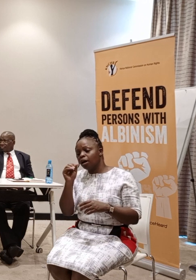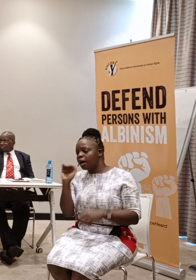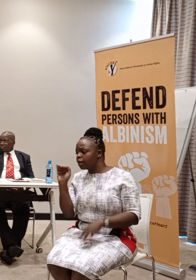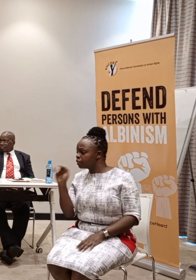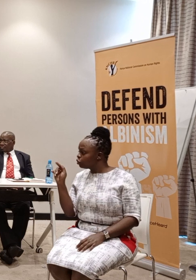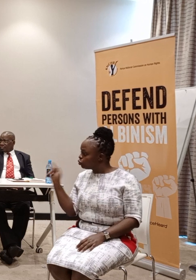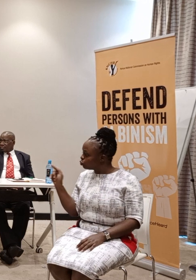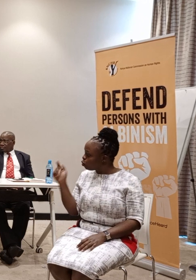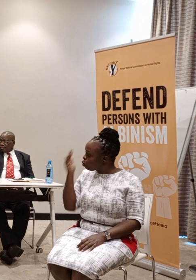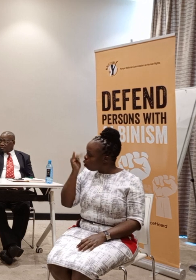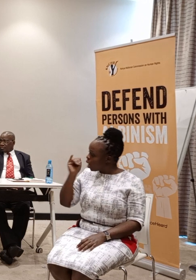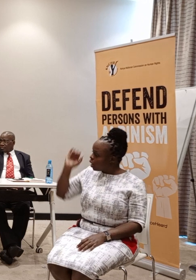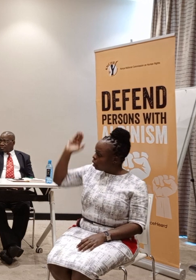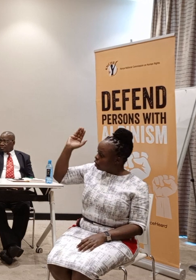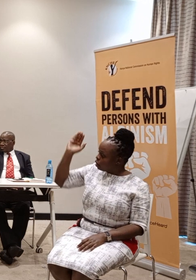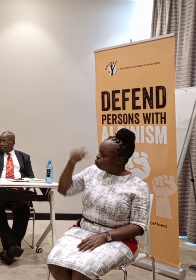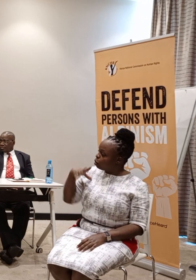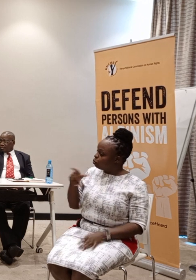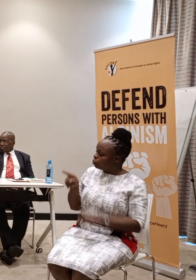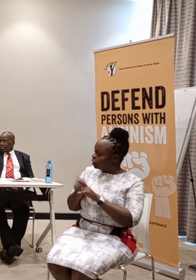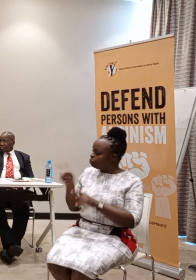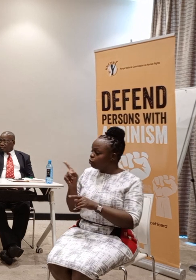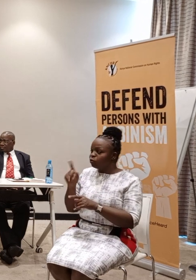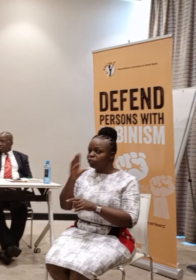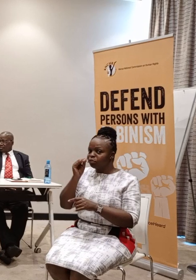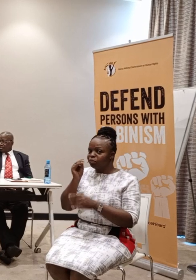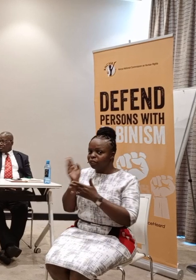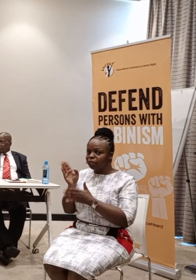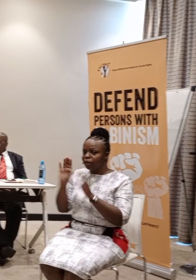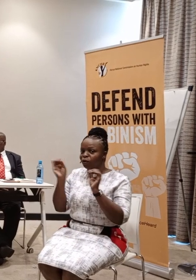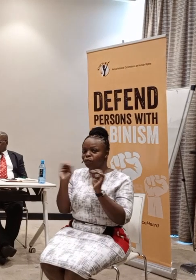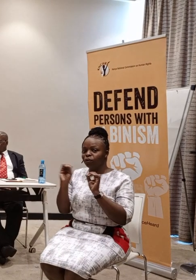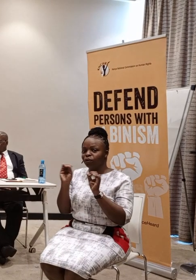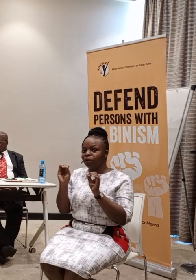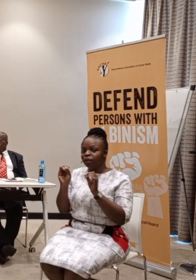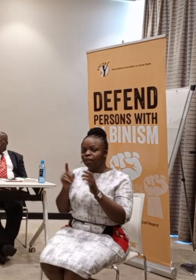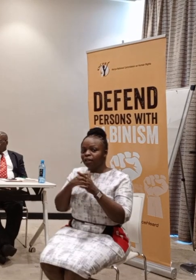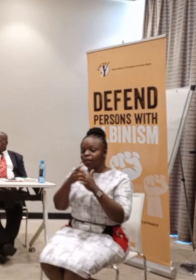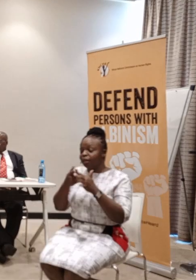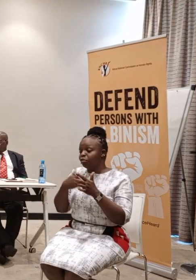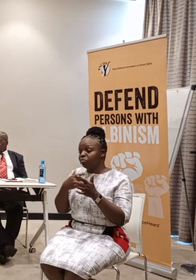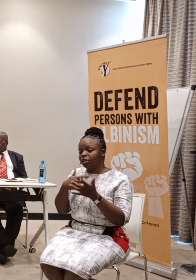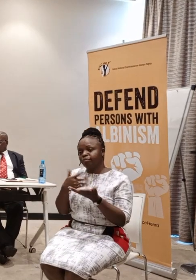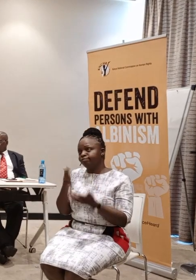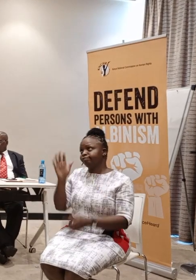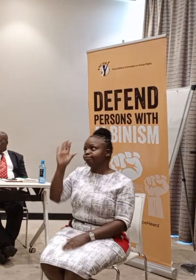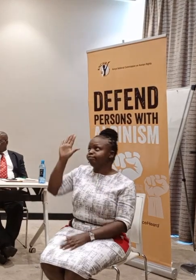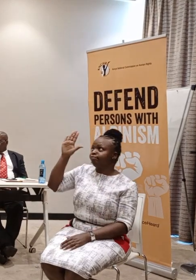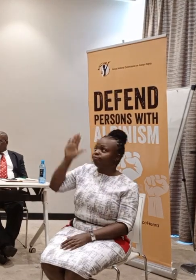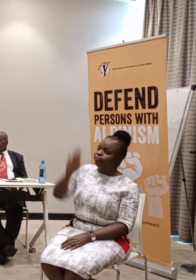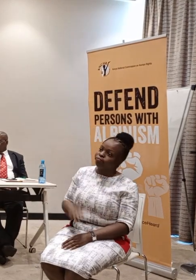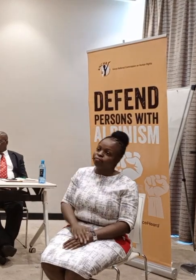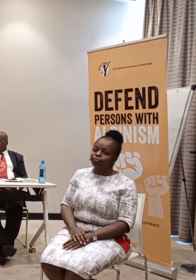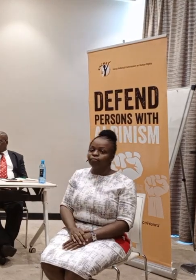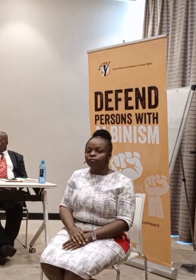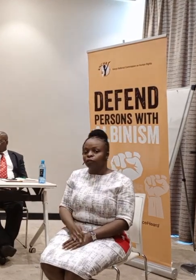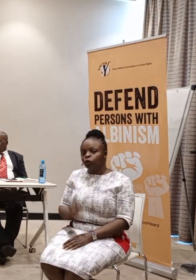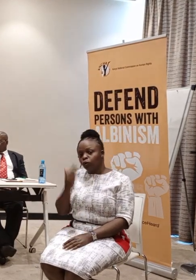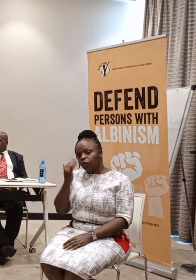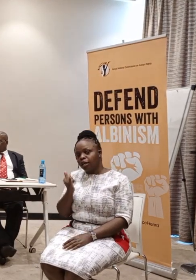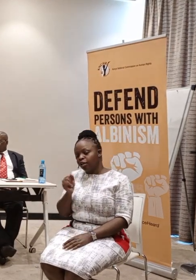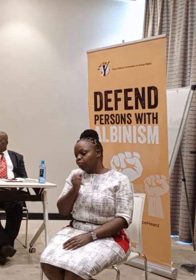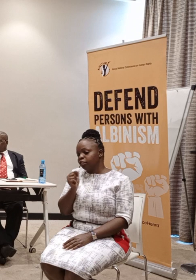people like you are not supposed to speak here." Yeah. So I had to put down my hand because I should not speak. I